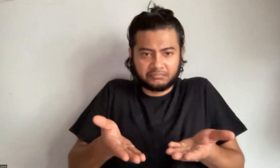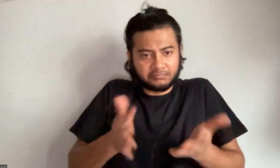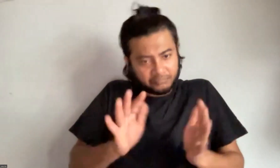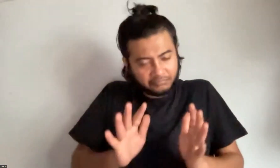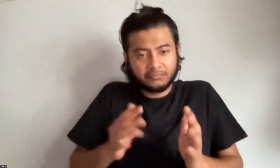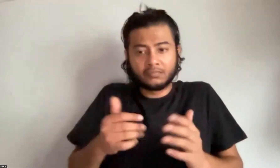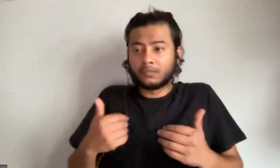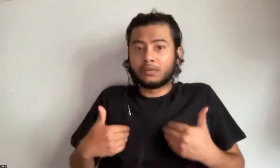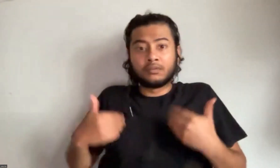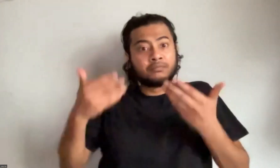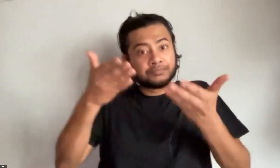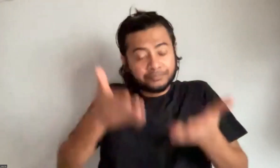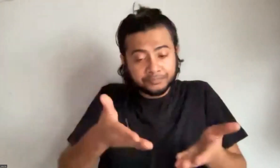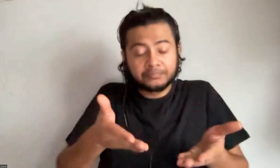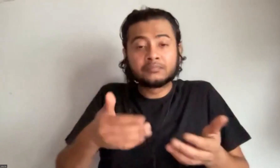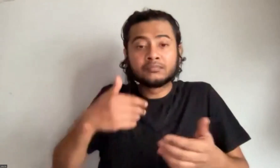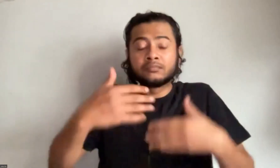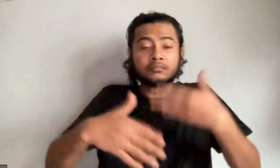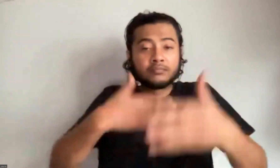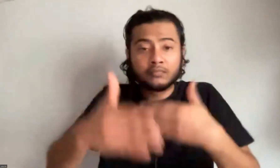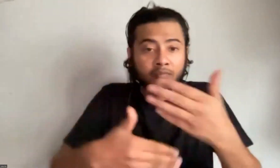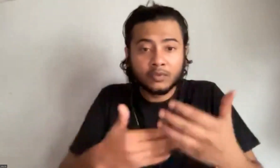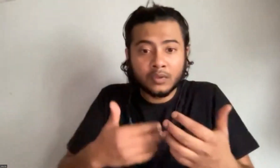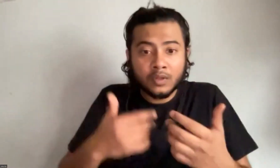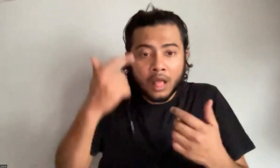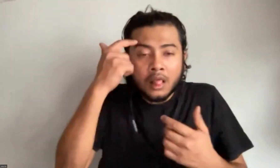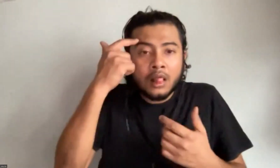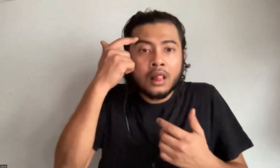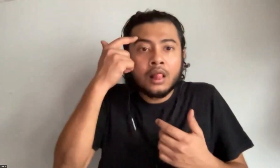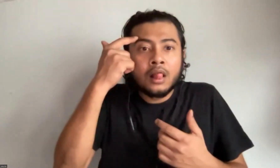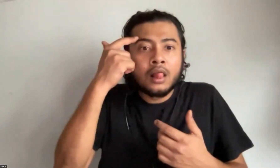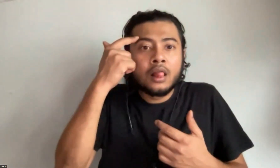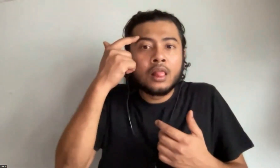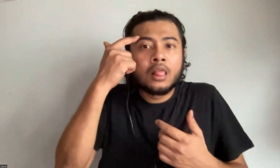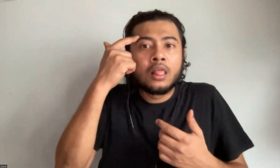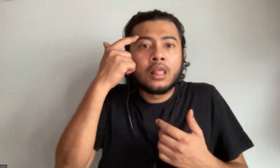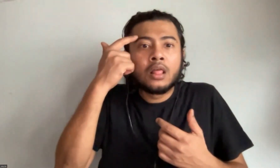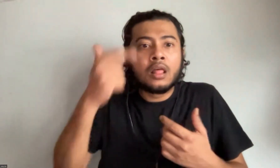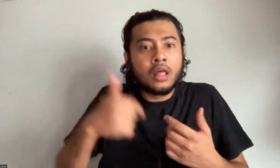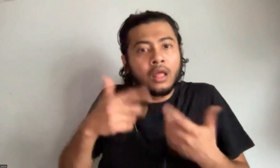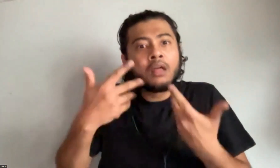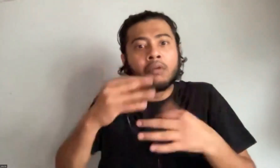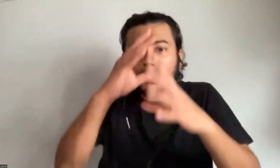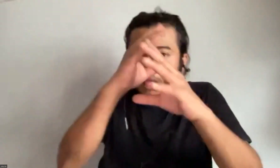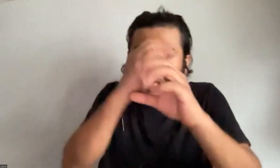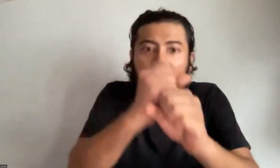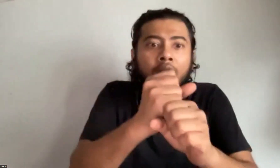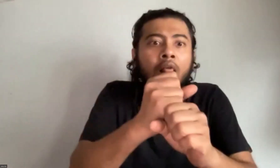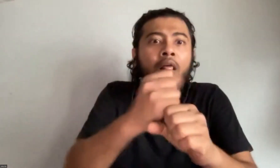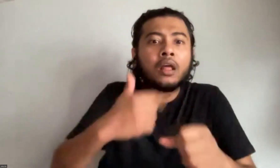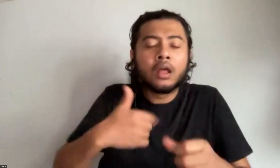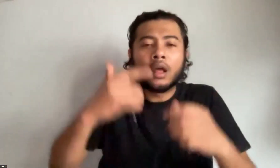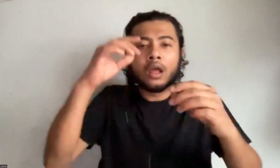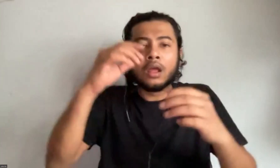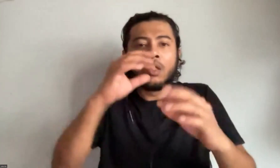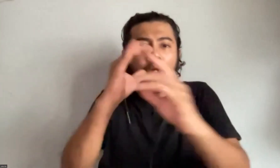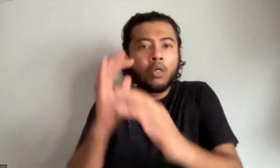to do something about it. So what is it that I should do something about it? So let's look at the slide